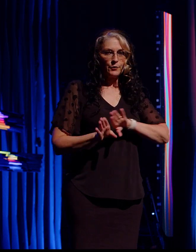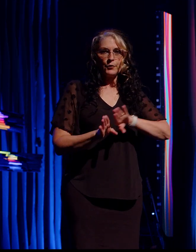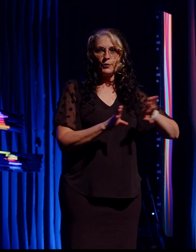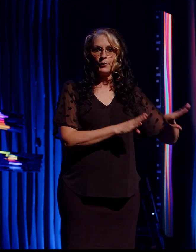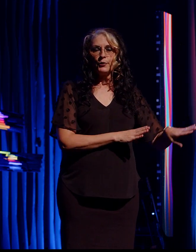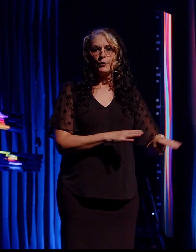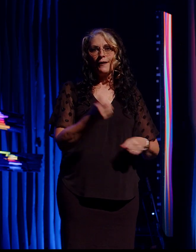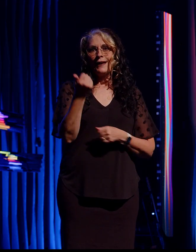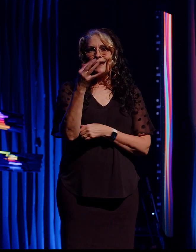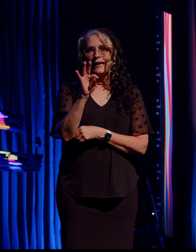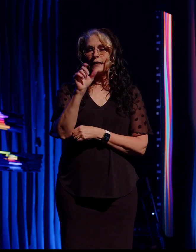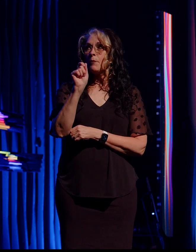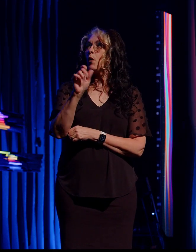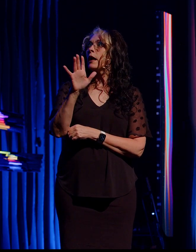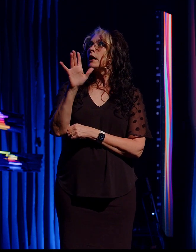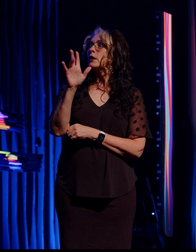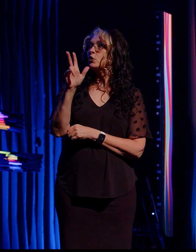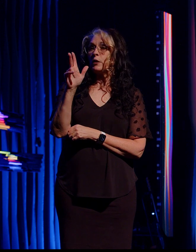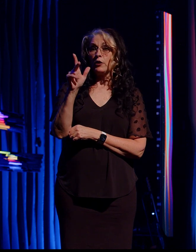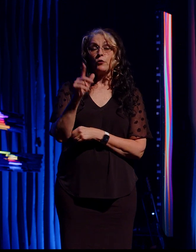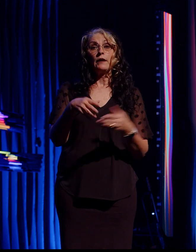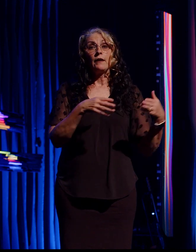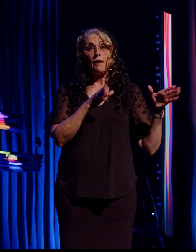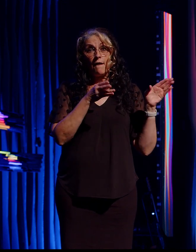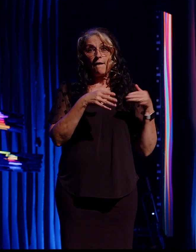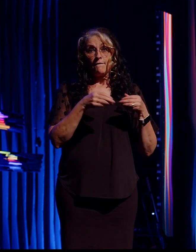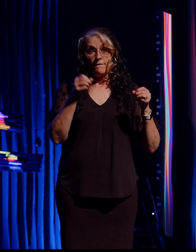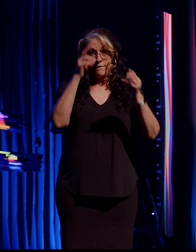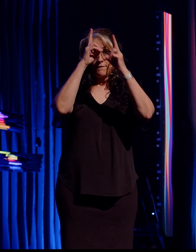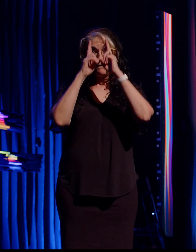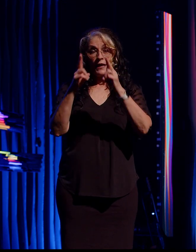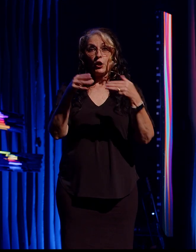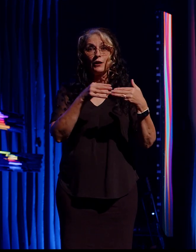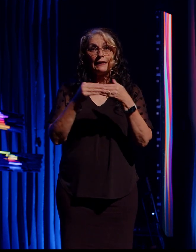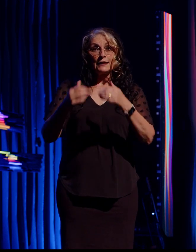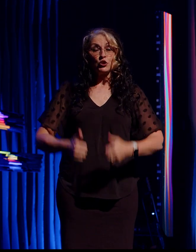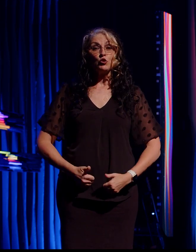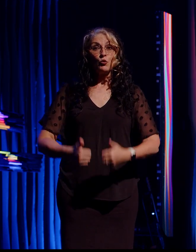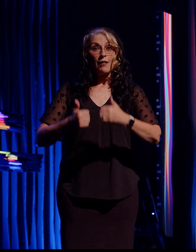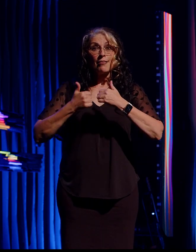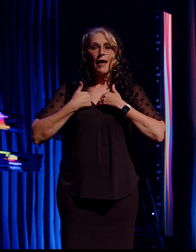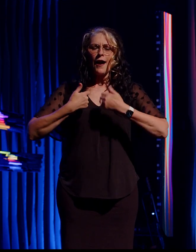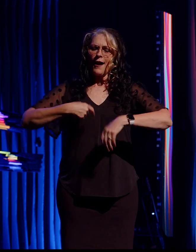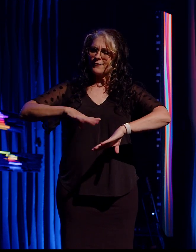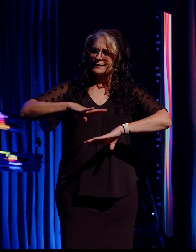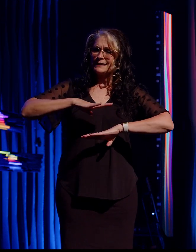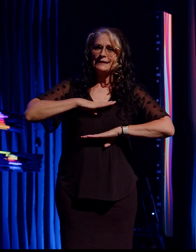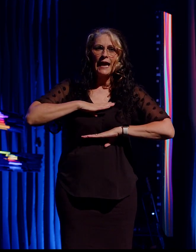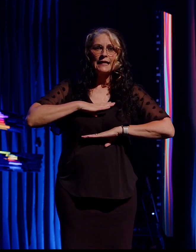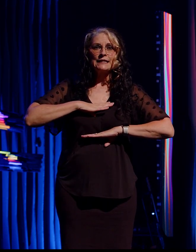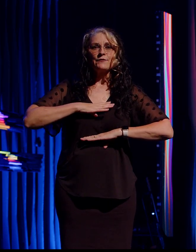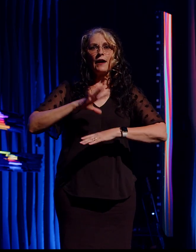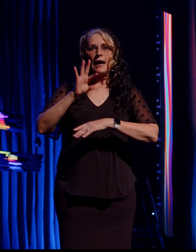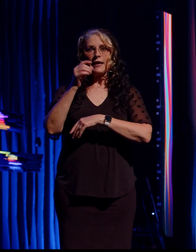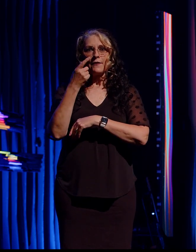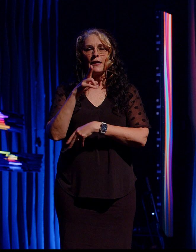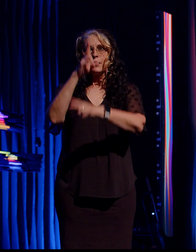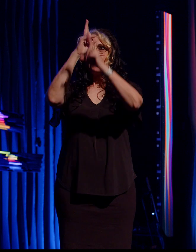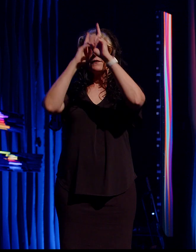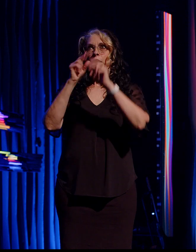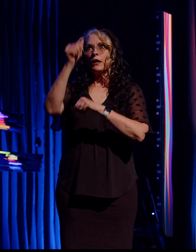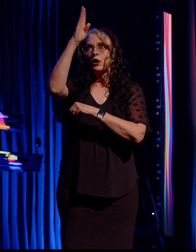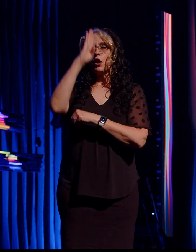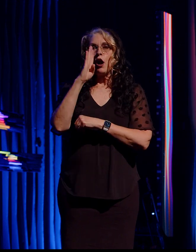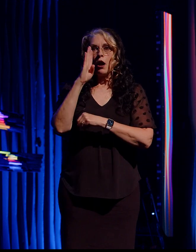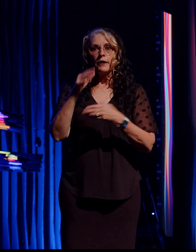Proverbs 19:23, the fear of the Lord leads to life. And whoever has it rests satisfied. That fearing God leads to a life